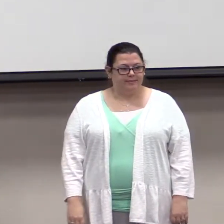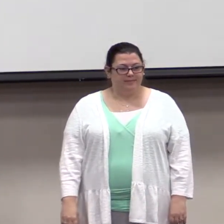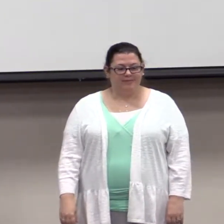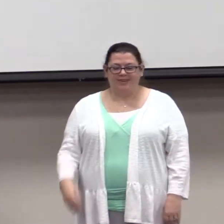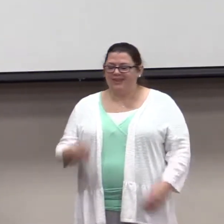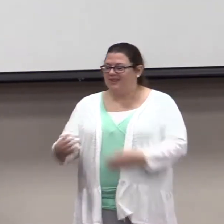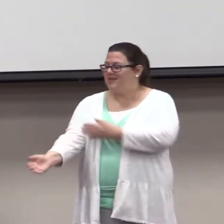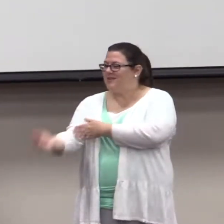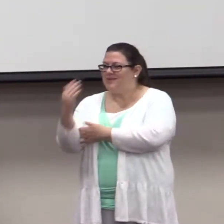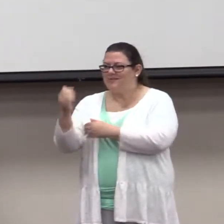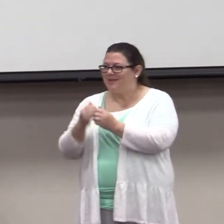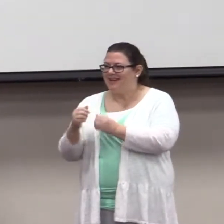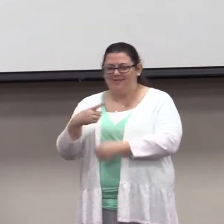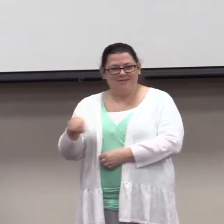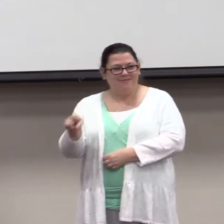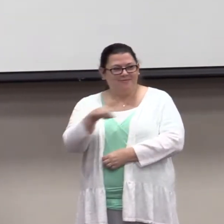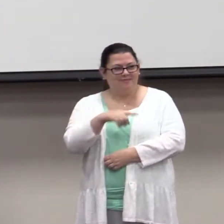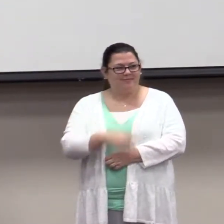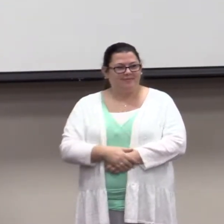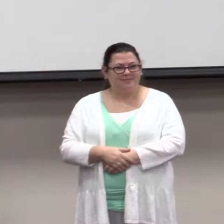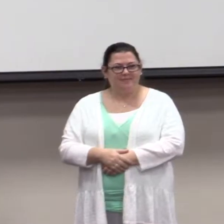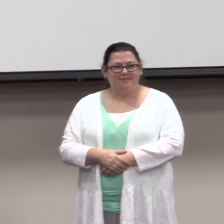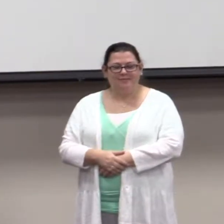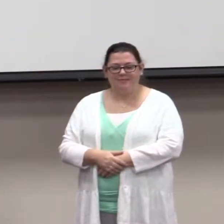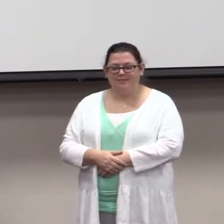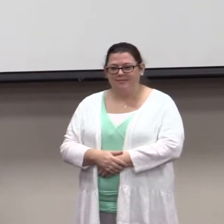Good morning, everyone.